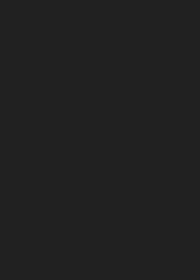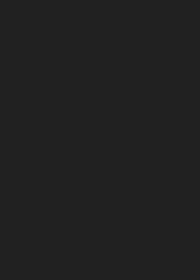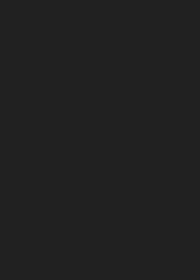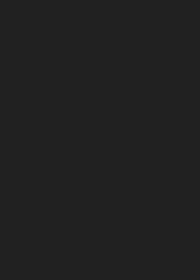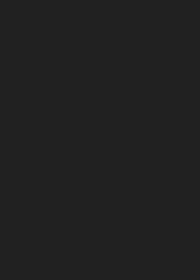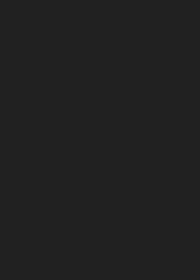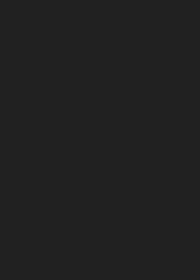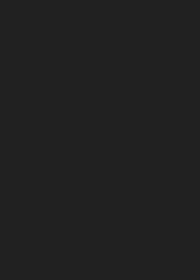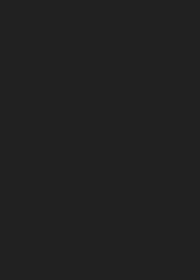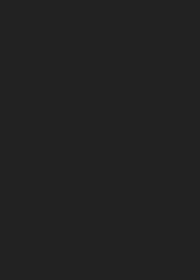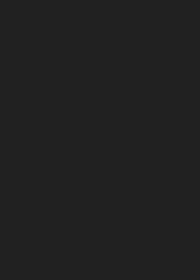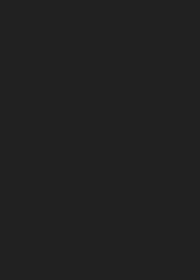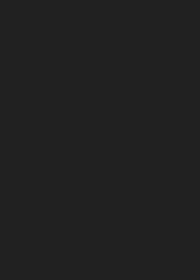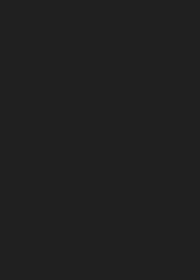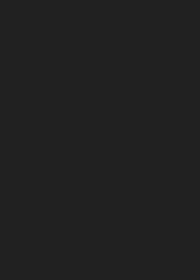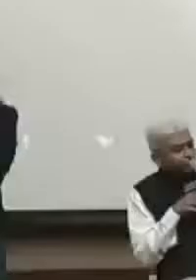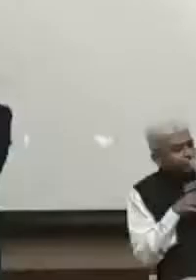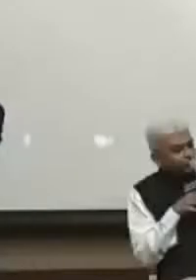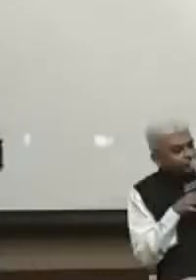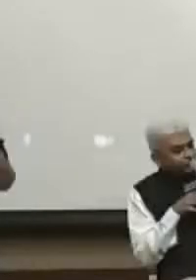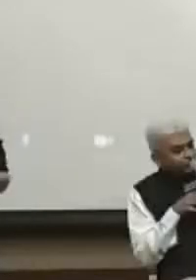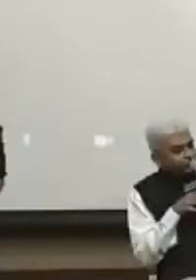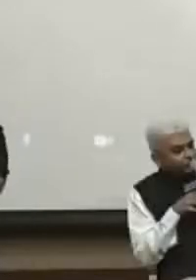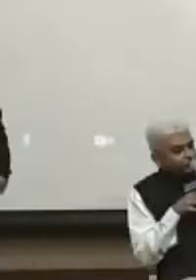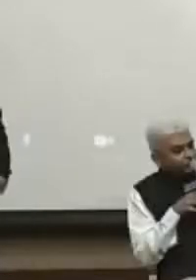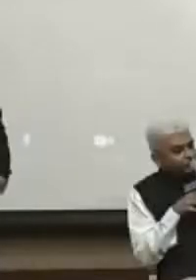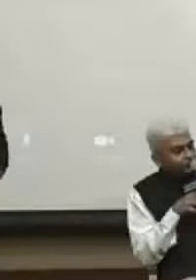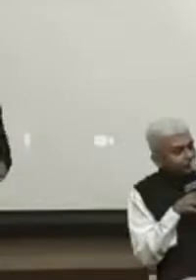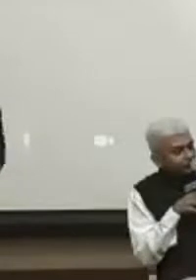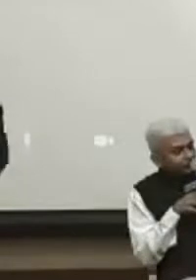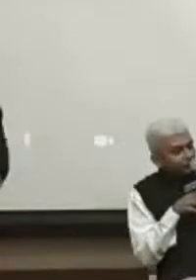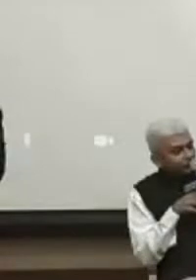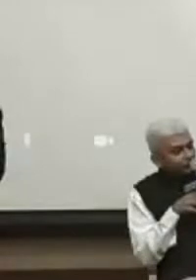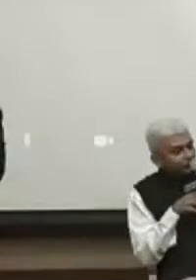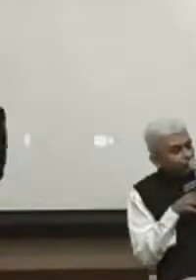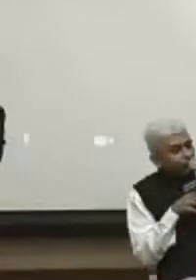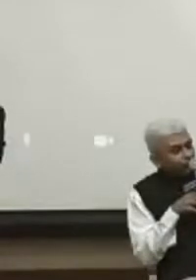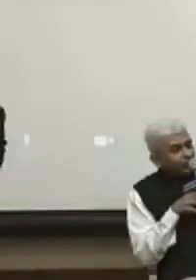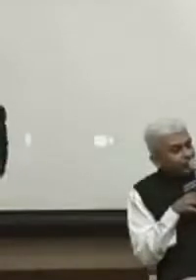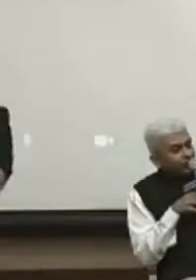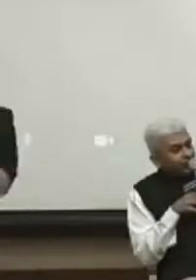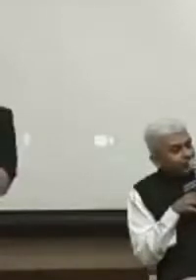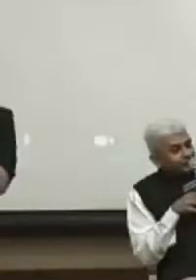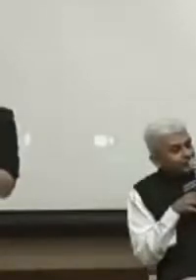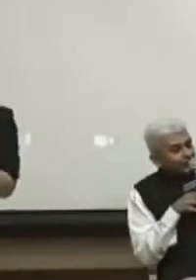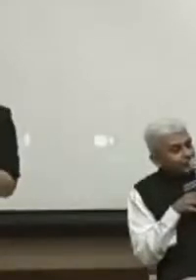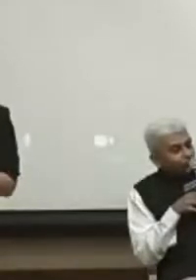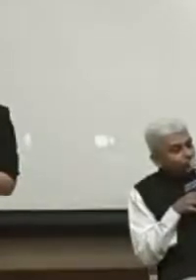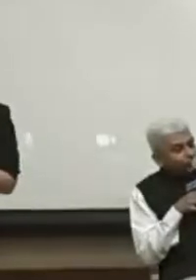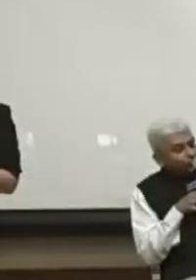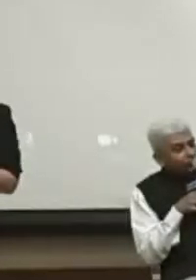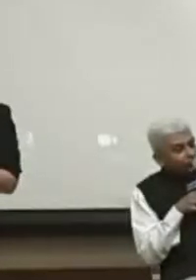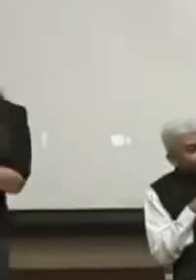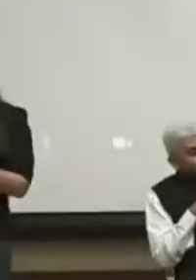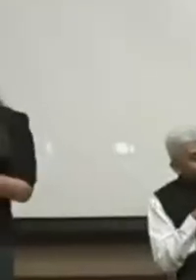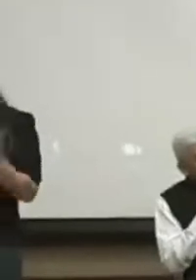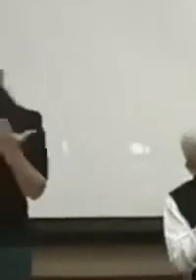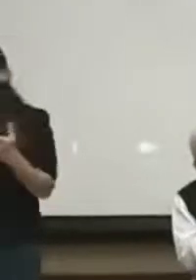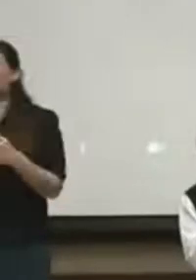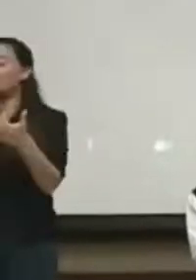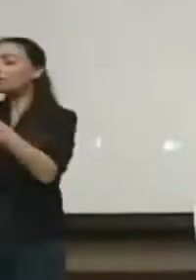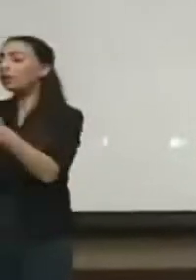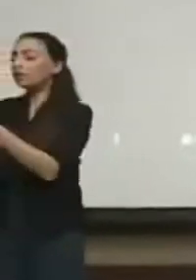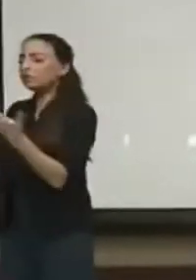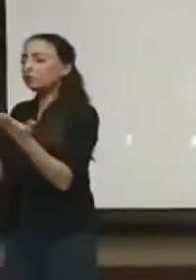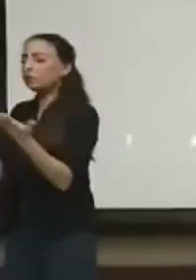you've done a lot of work to actually further the cause of people with disability. What are your learnings and what are the